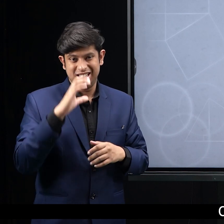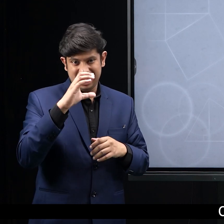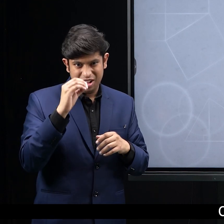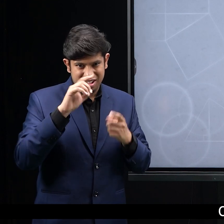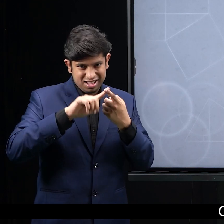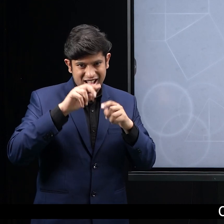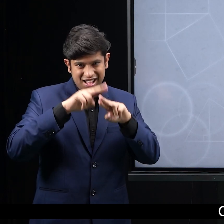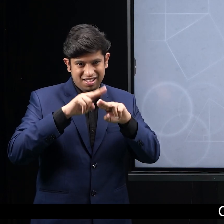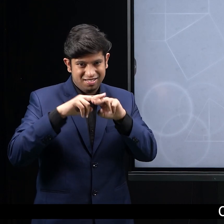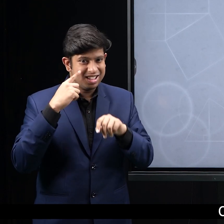coefficients,